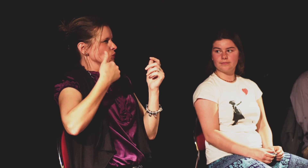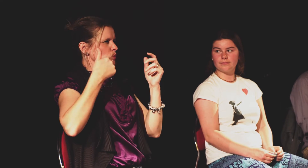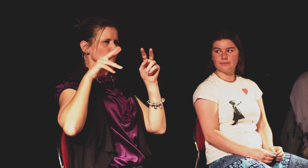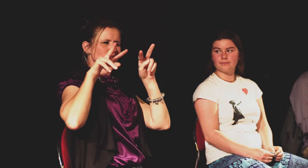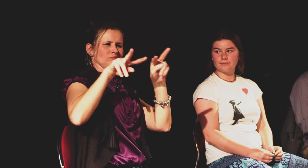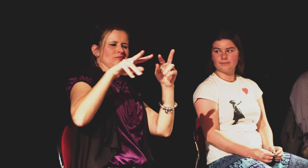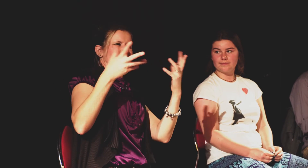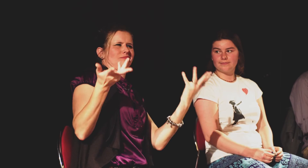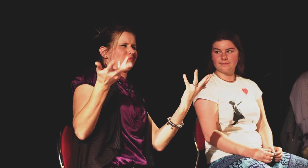hearing person.